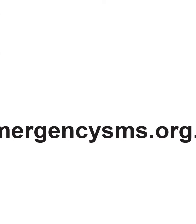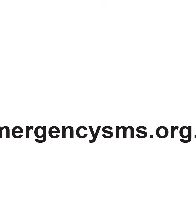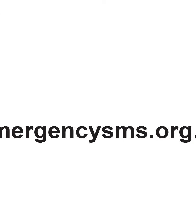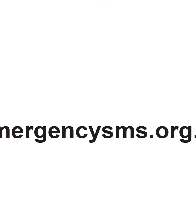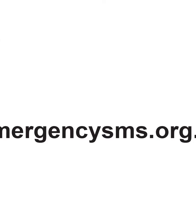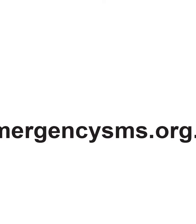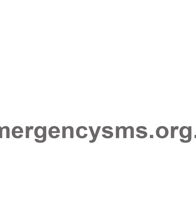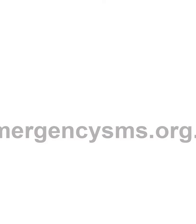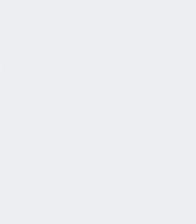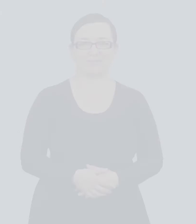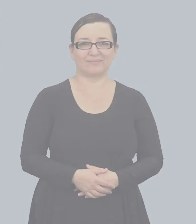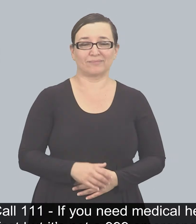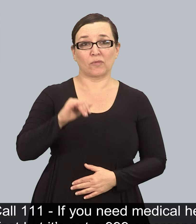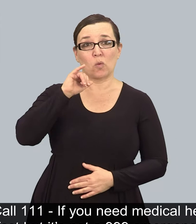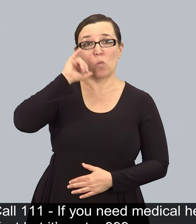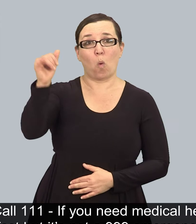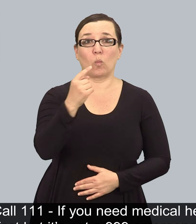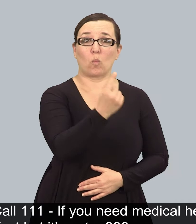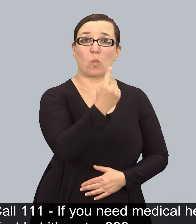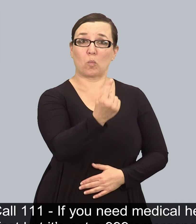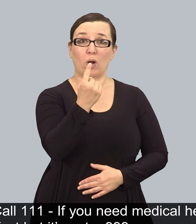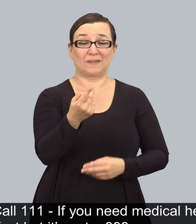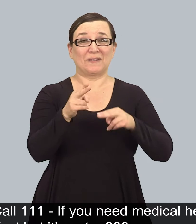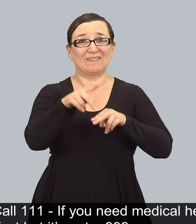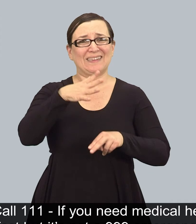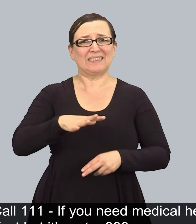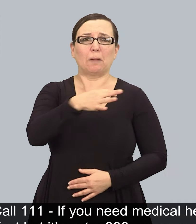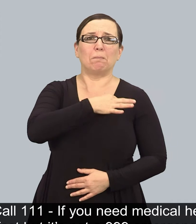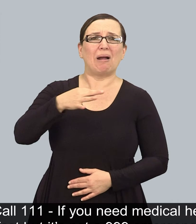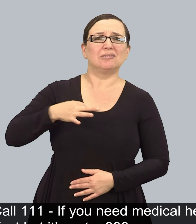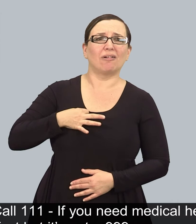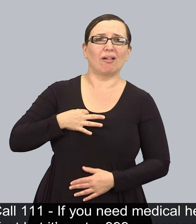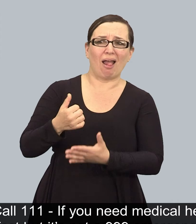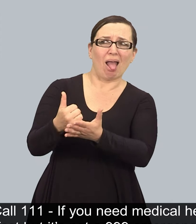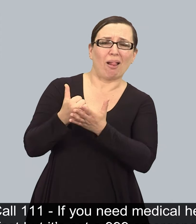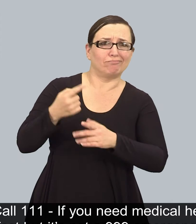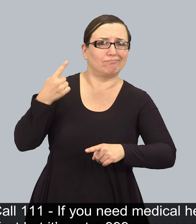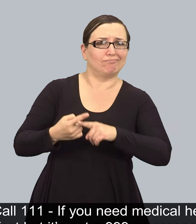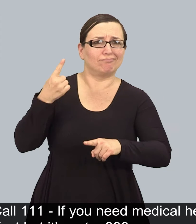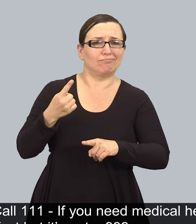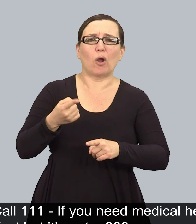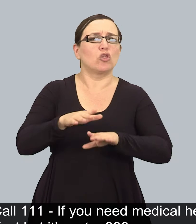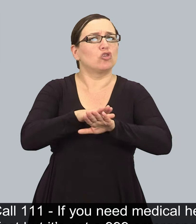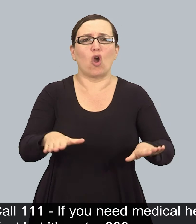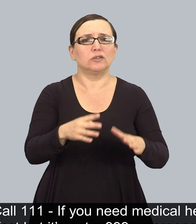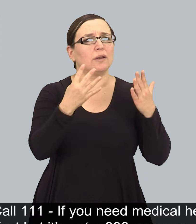emergencysms.org.uk. Call 111 if you need medical help fast but it's not a 999 emergency.